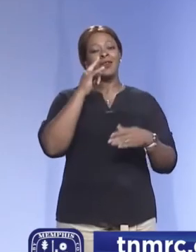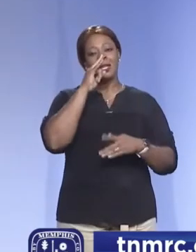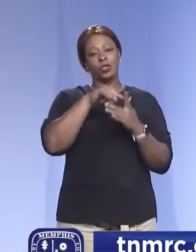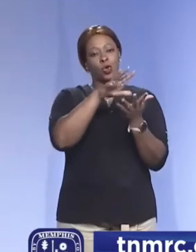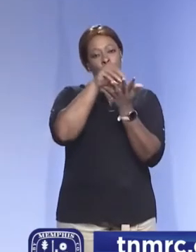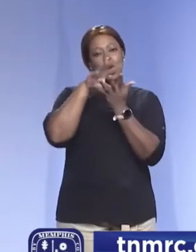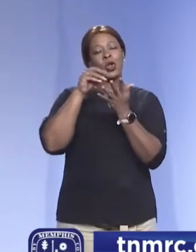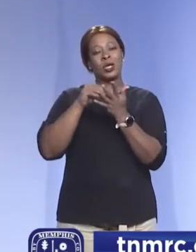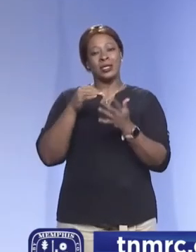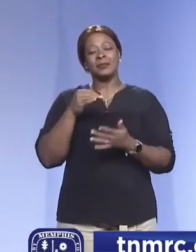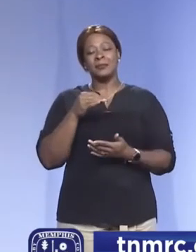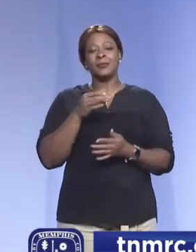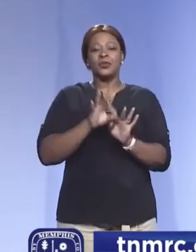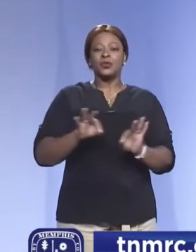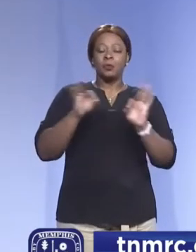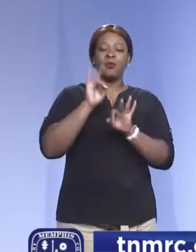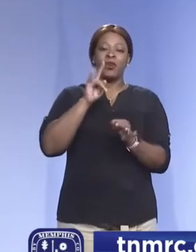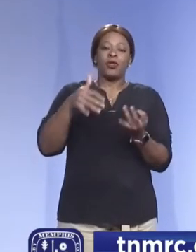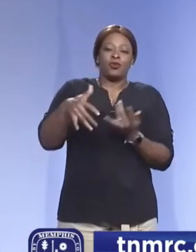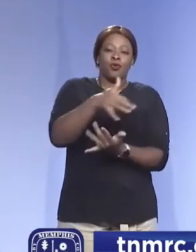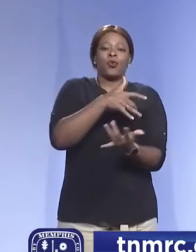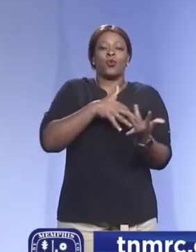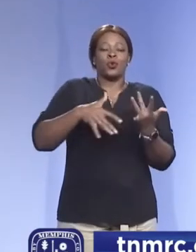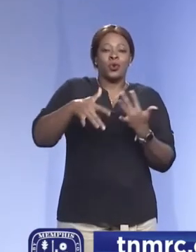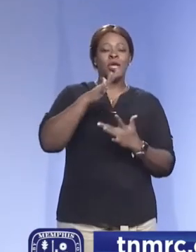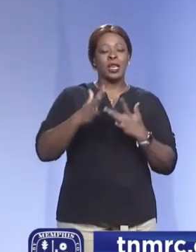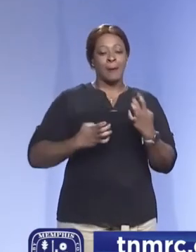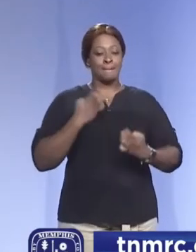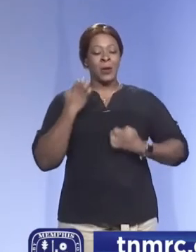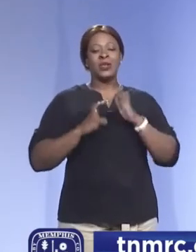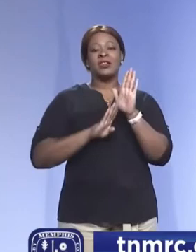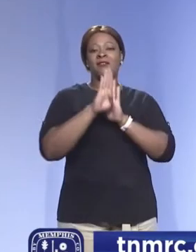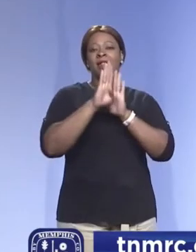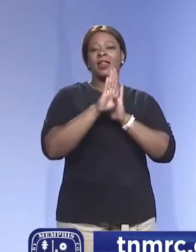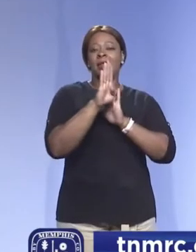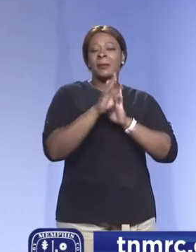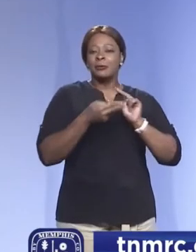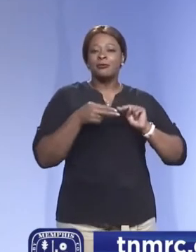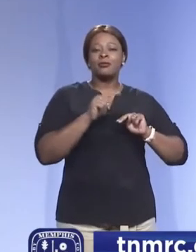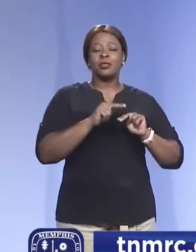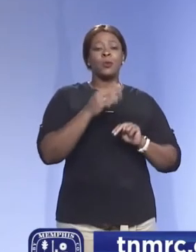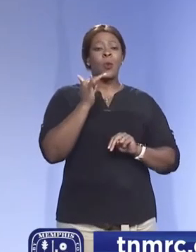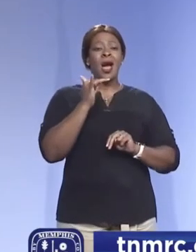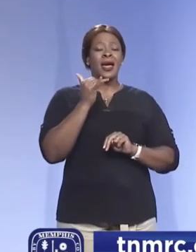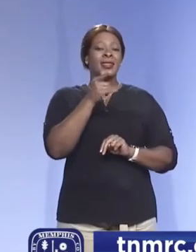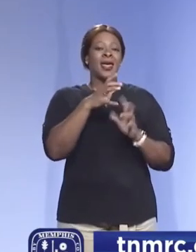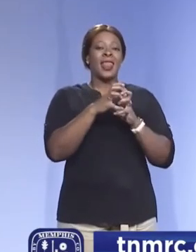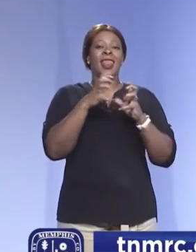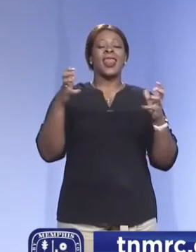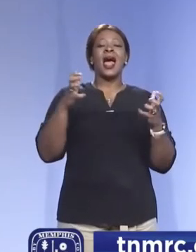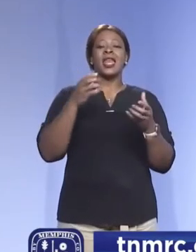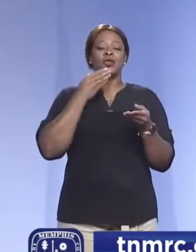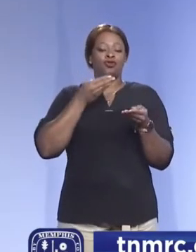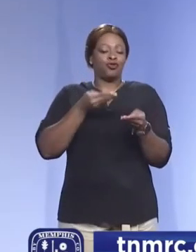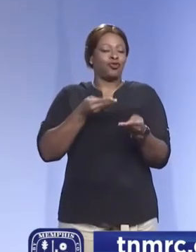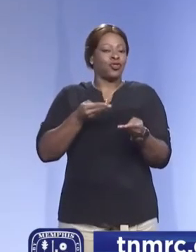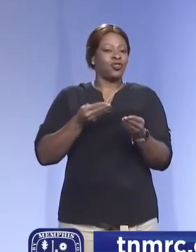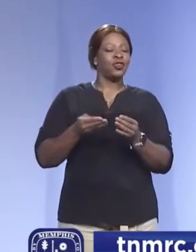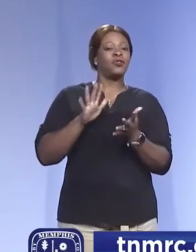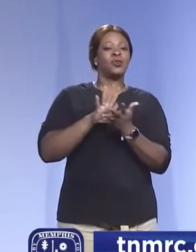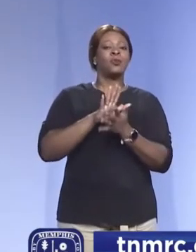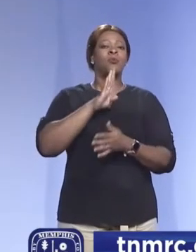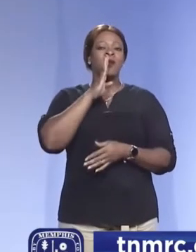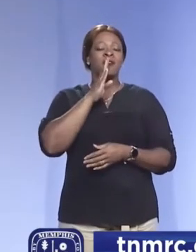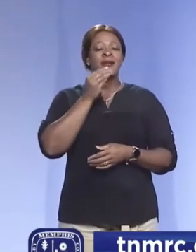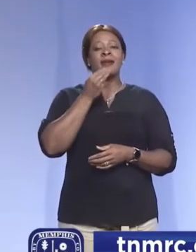learn. It's very important for their socio-emotional development, very important because that's where they get a lot of nutrition in terms of school breakfast